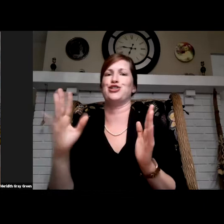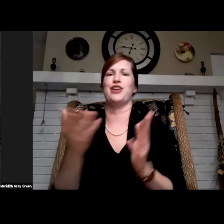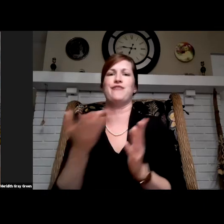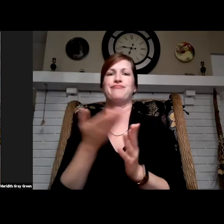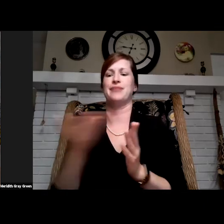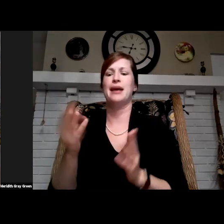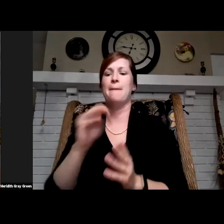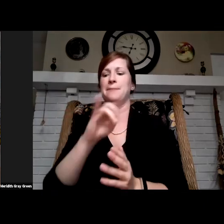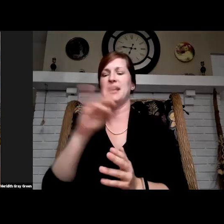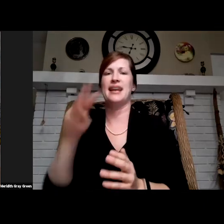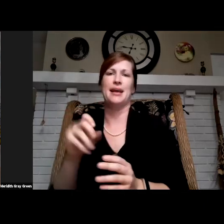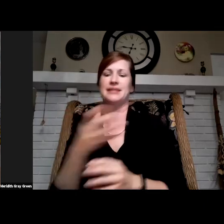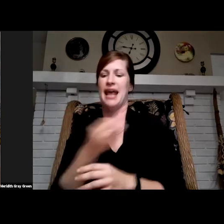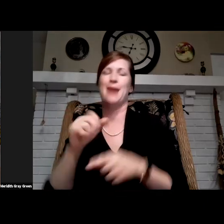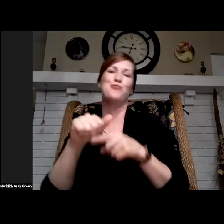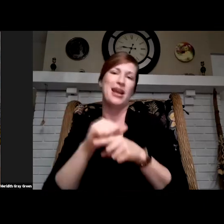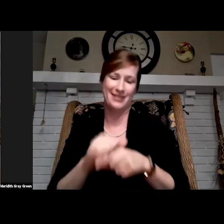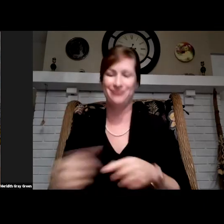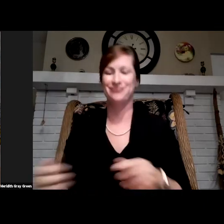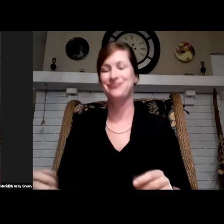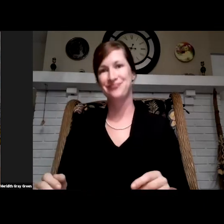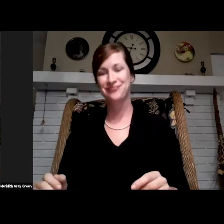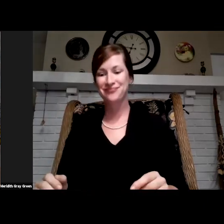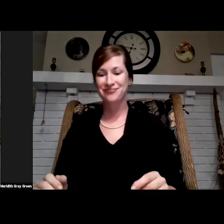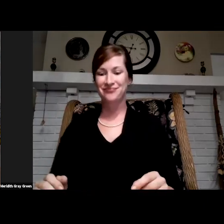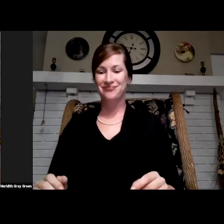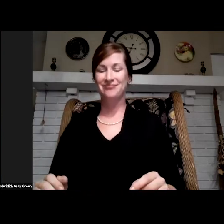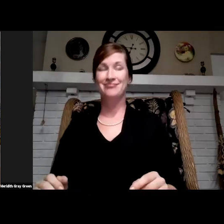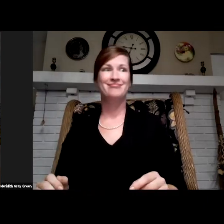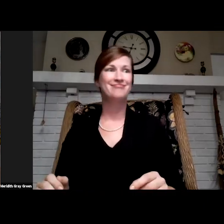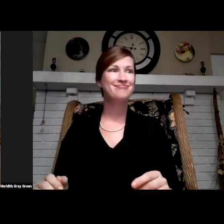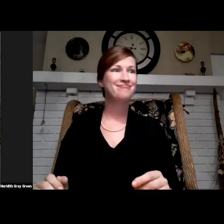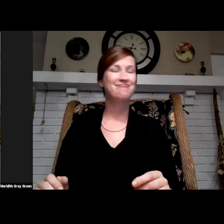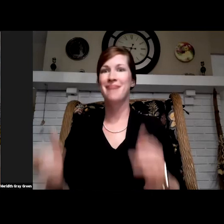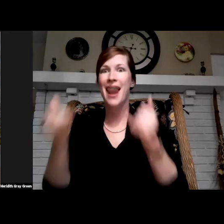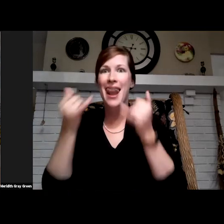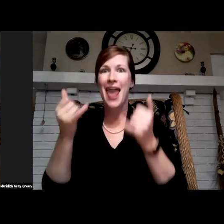by artists working in a range of mediums and practices.